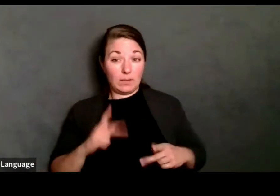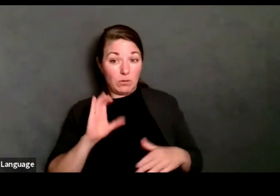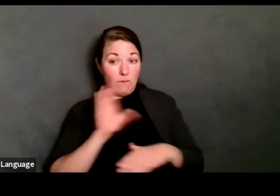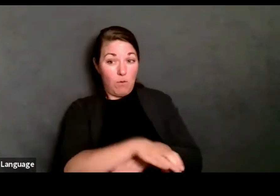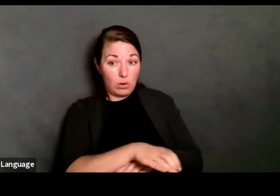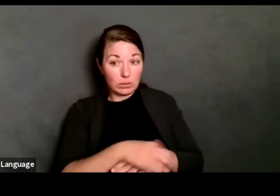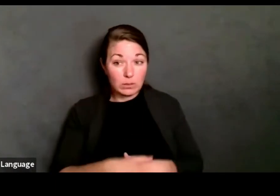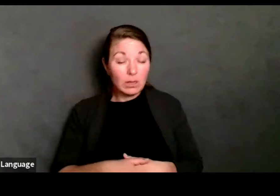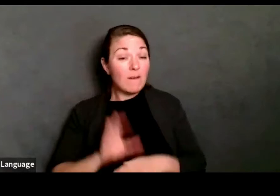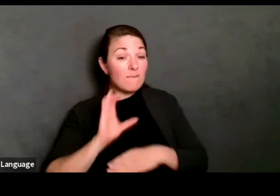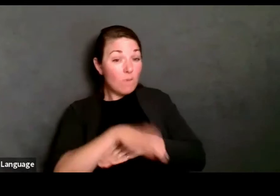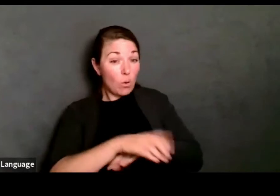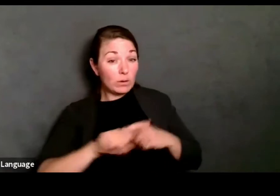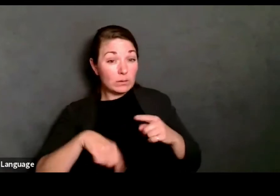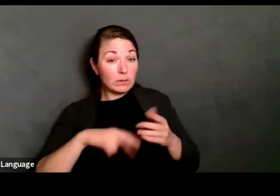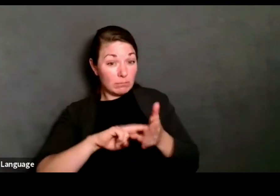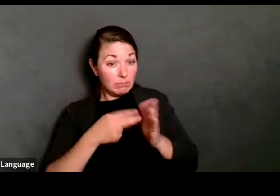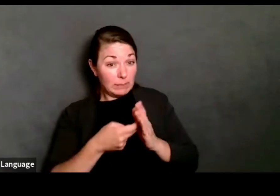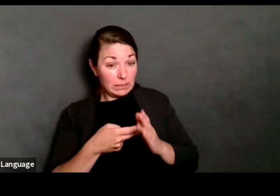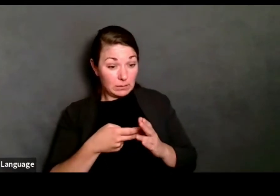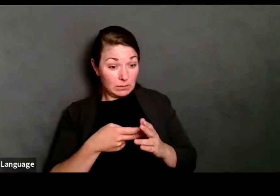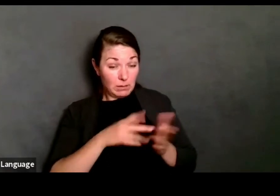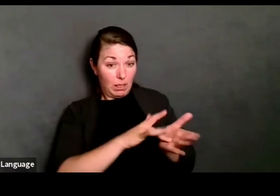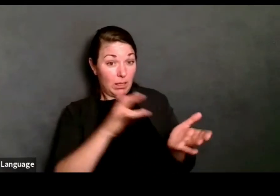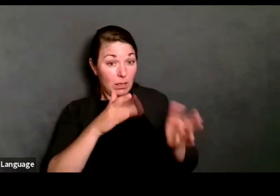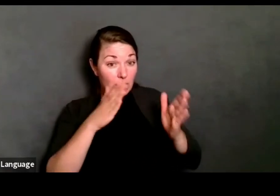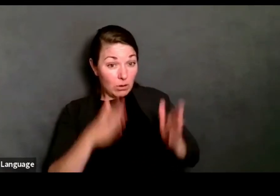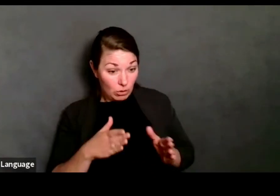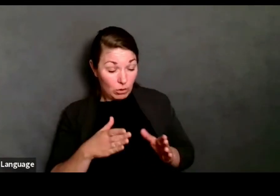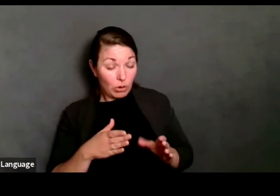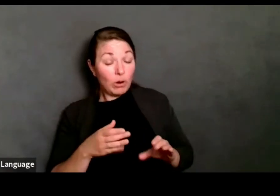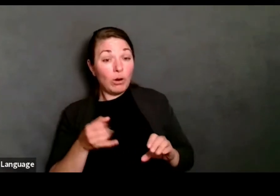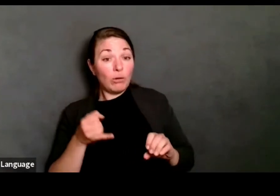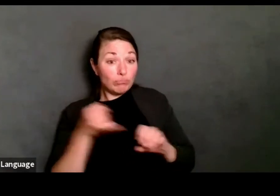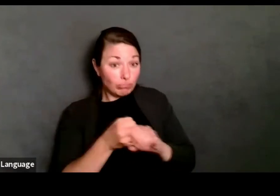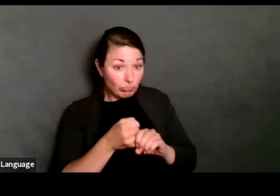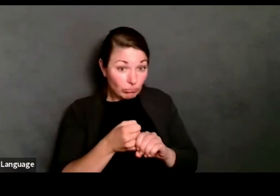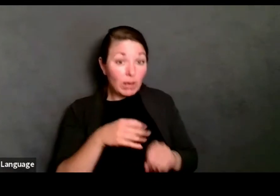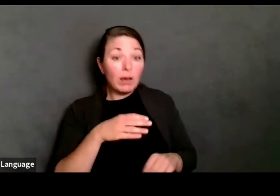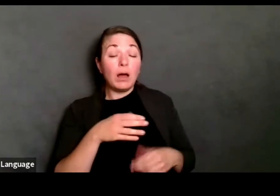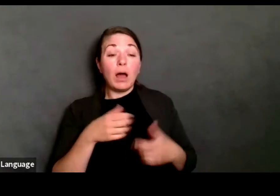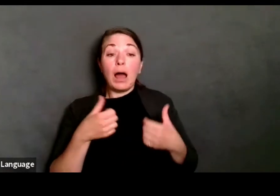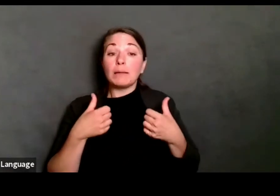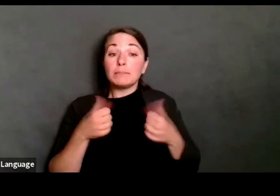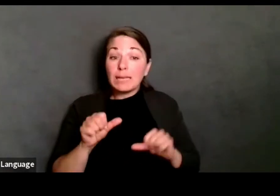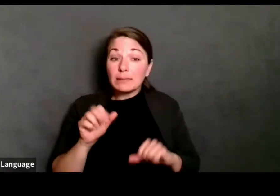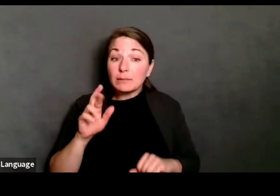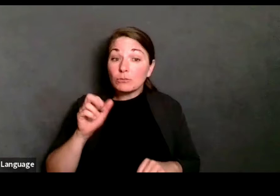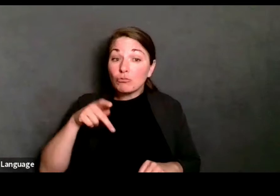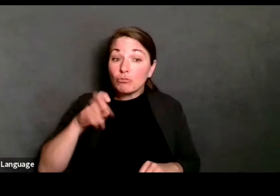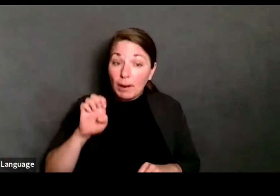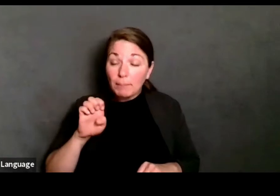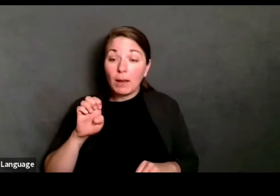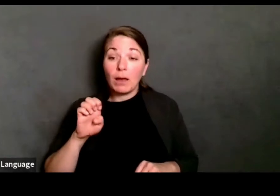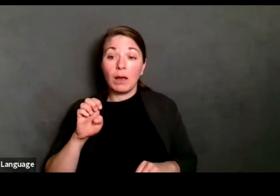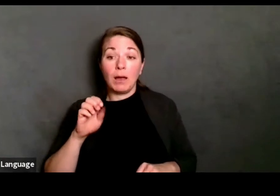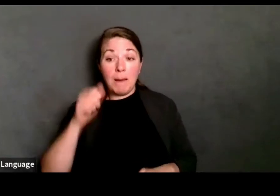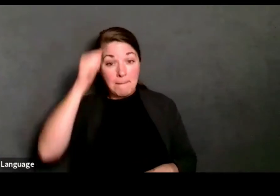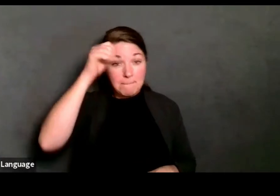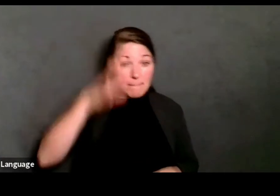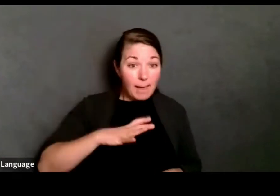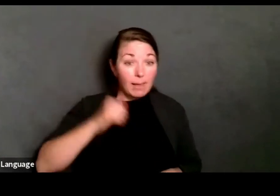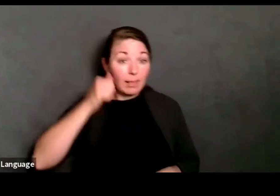sexual intercourse means penetration by the offender or offenders. Includes attempted rapes, male as well as female victims, and